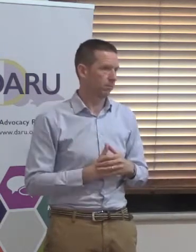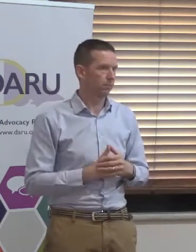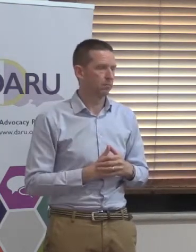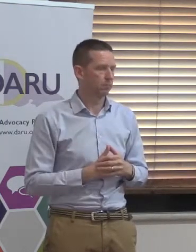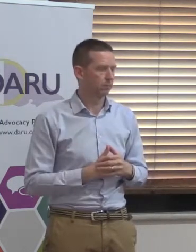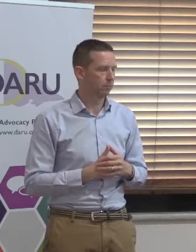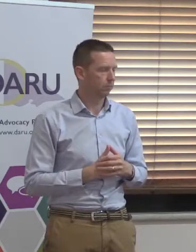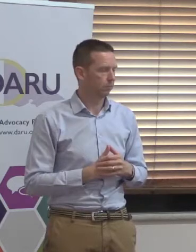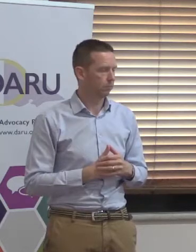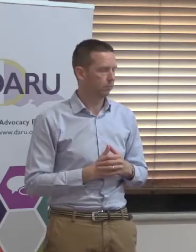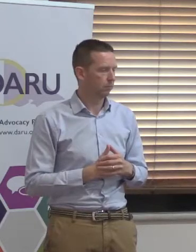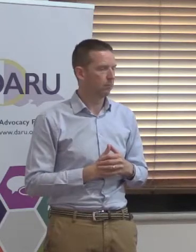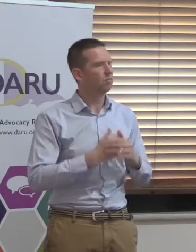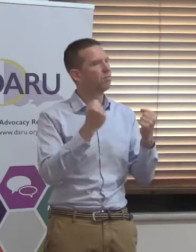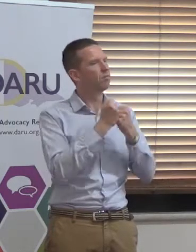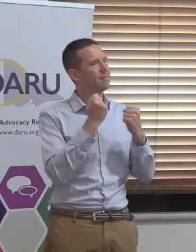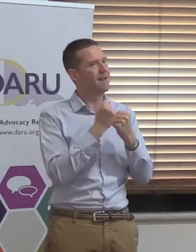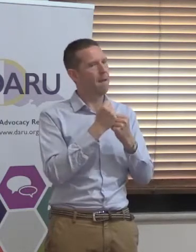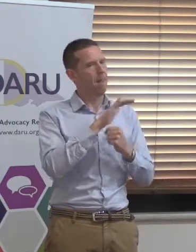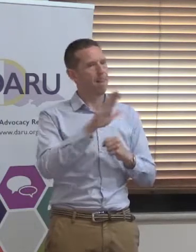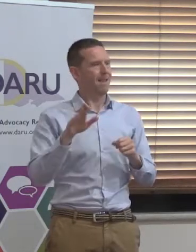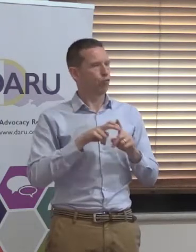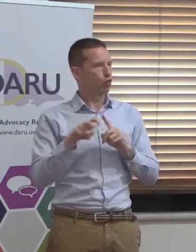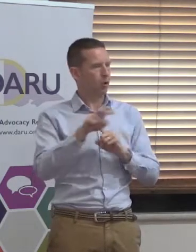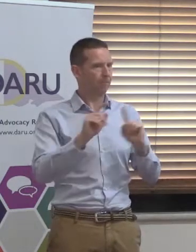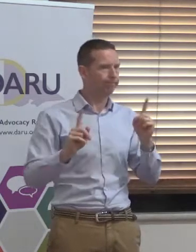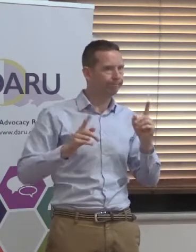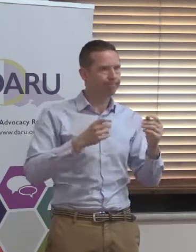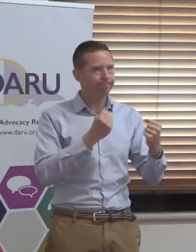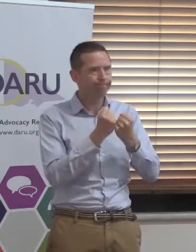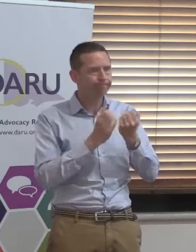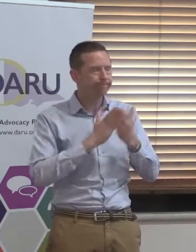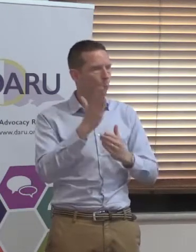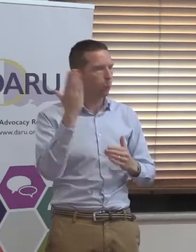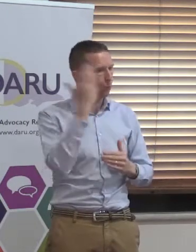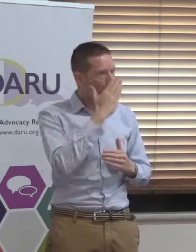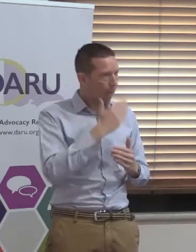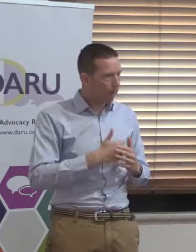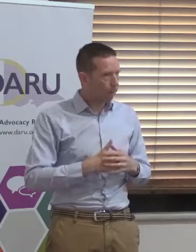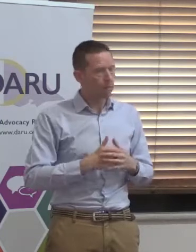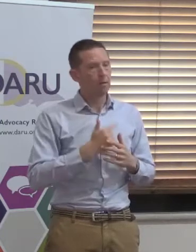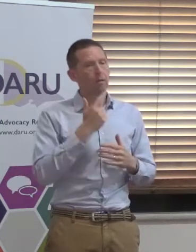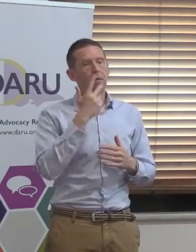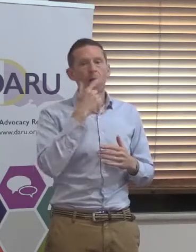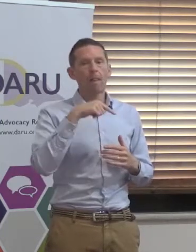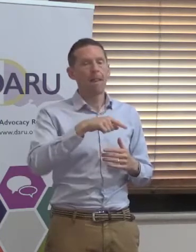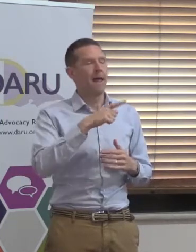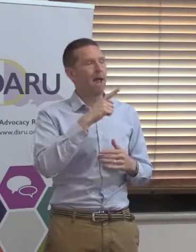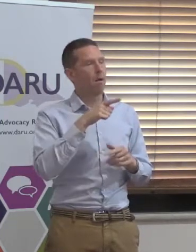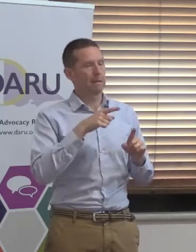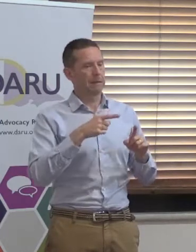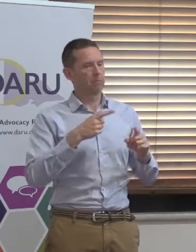if you know, to support their own journey through schooling, if they're identifying that they're